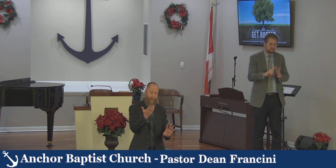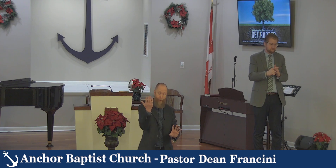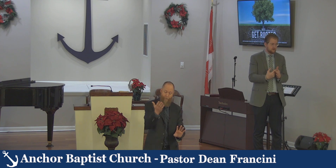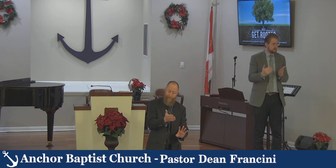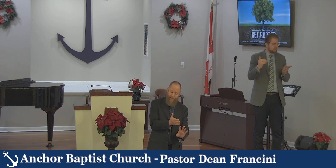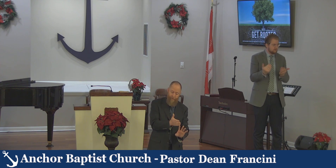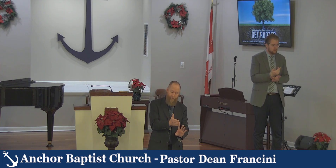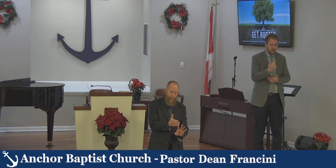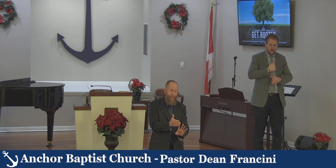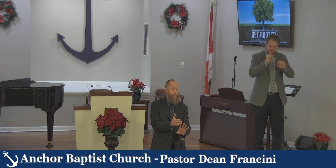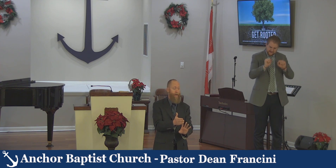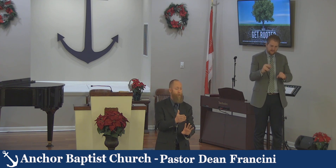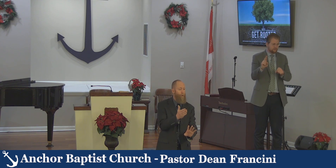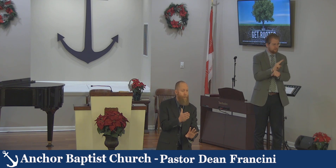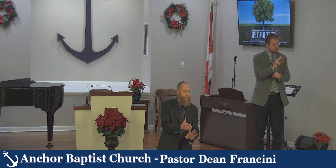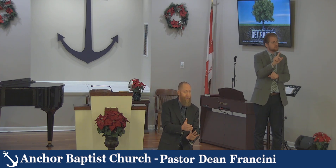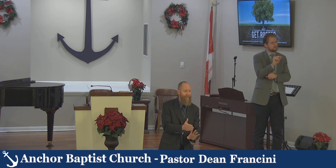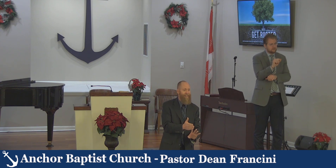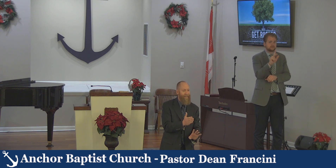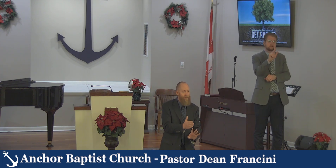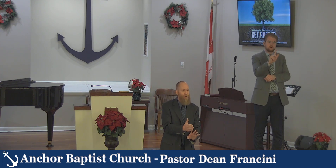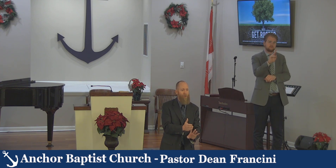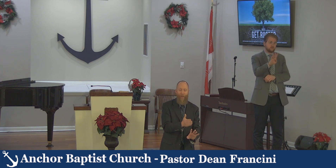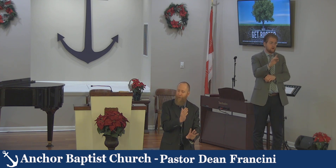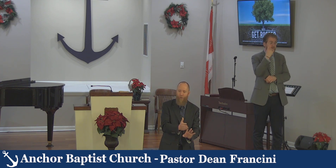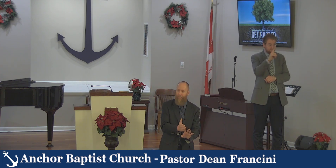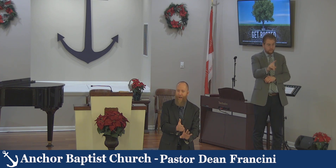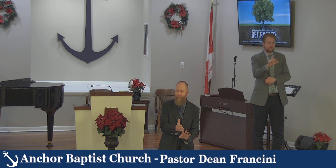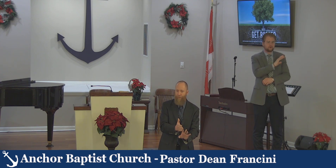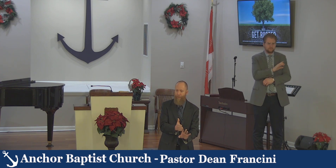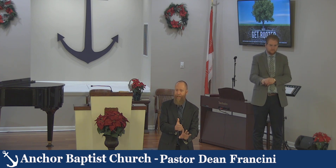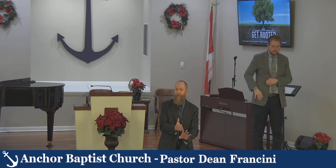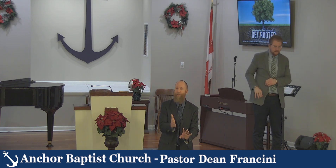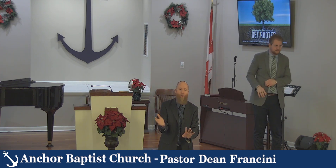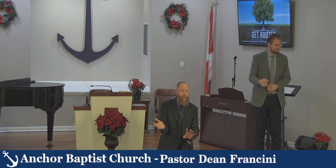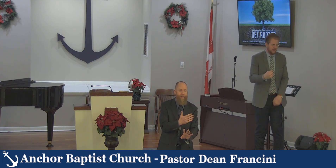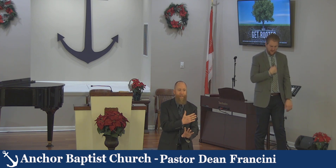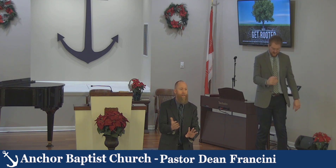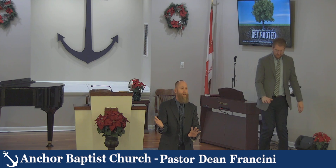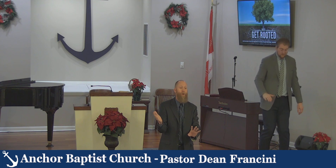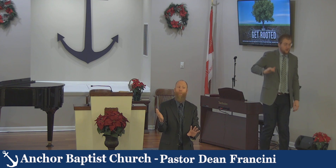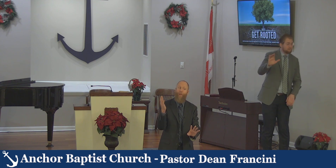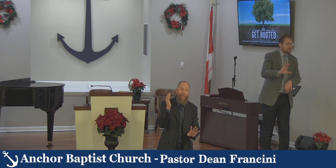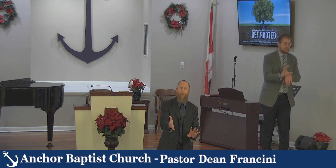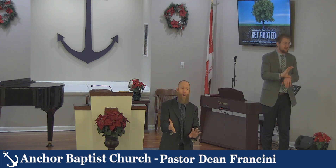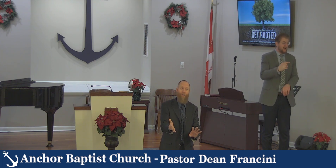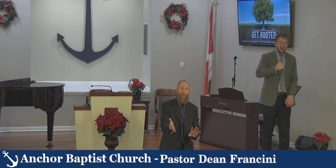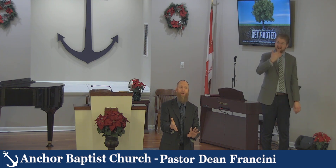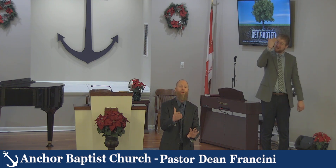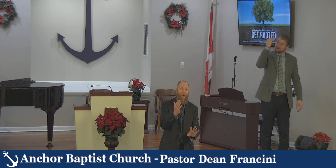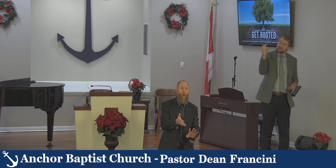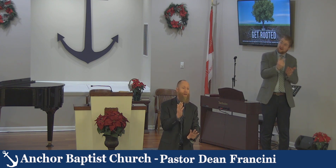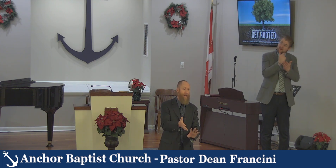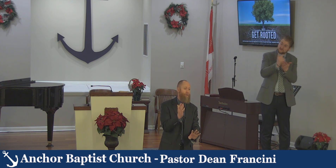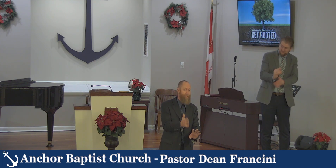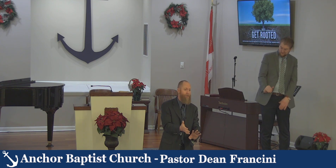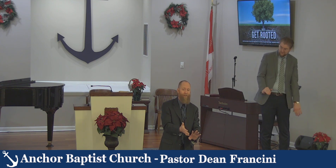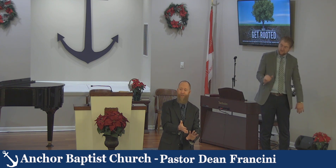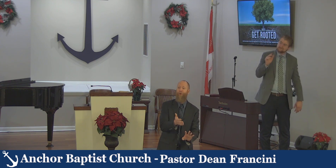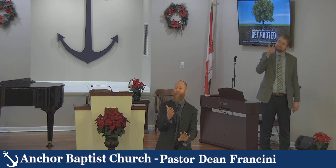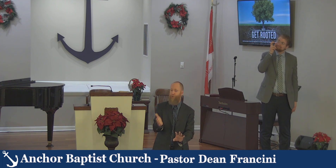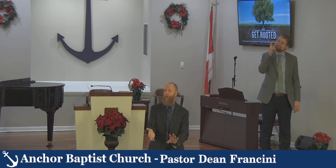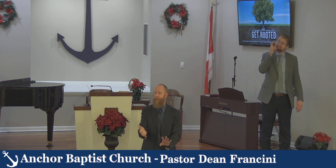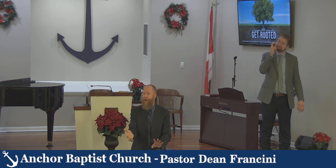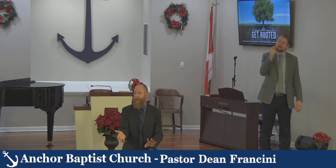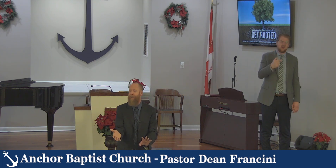And my testimony, I tell you, I grew up in a church. I knew the gospel, yet I avoided it, completely walked away from knowing how to be saved